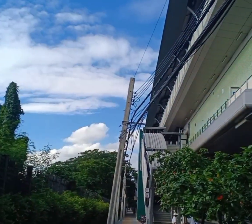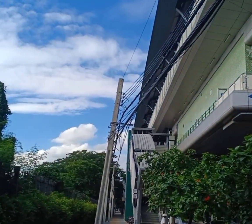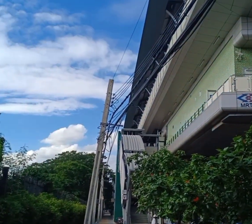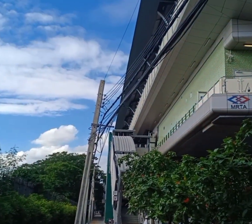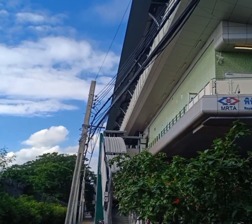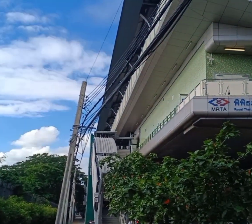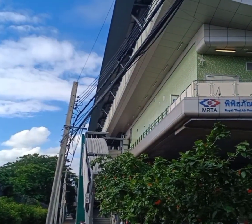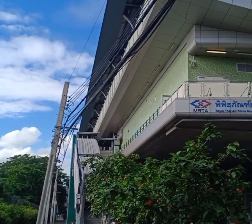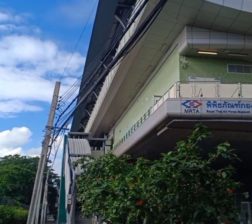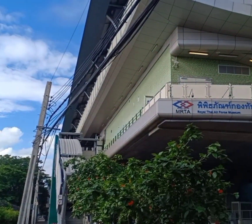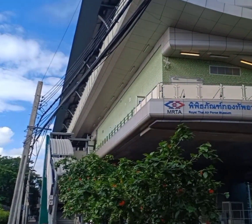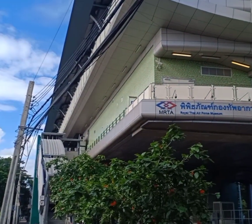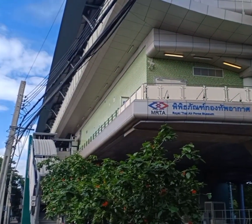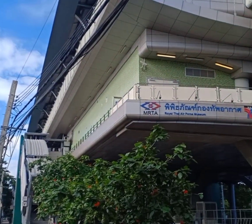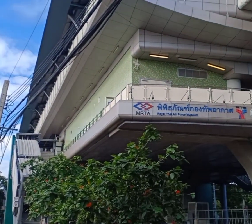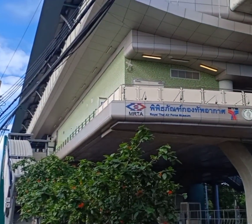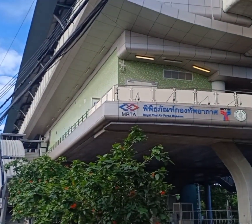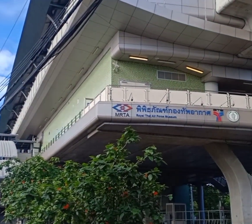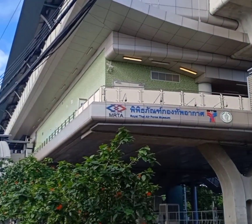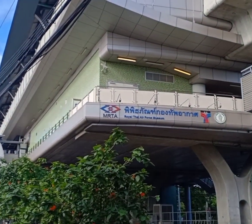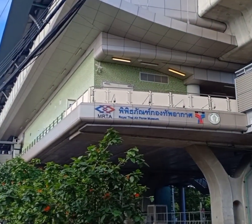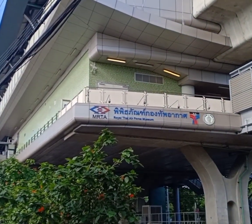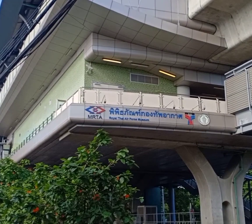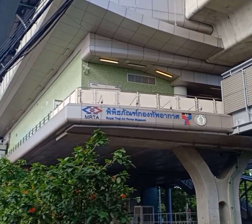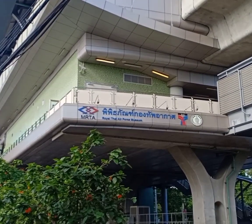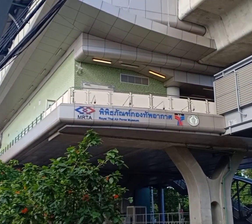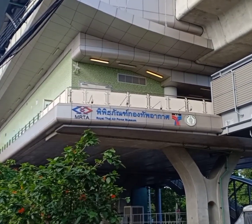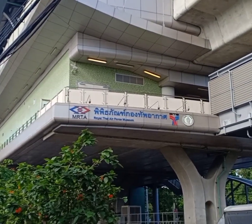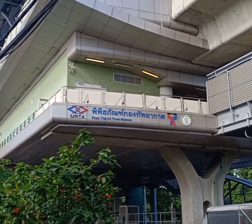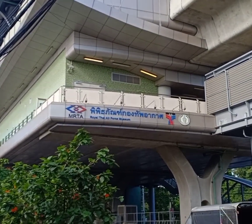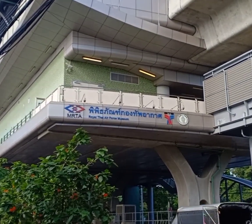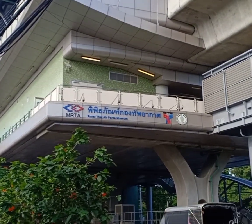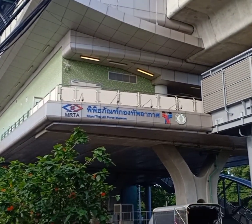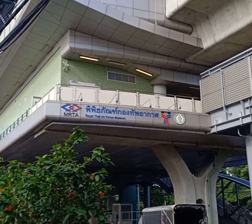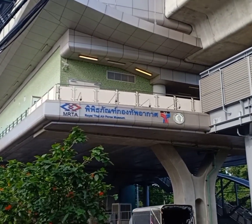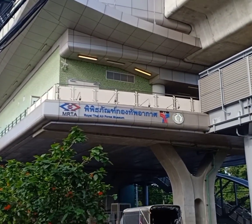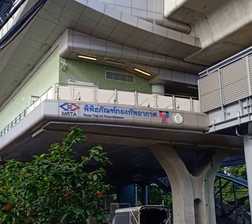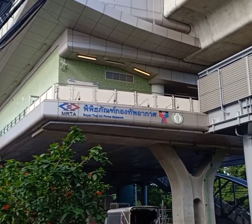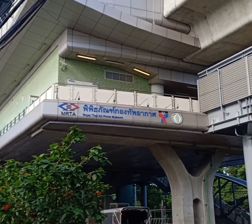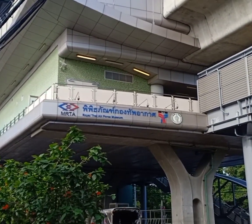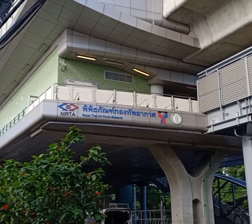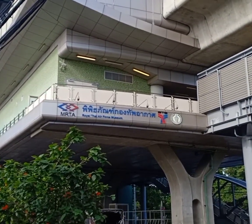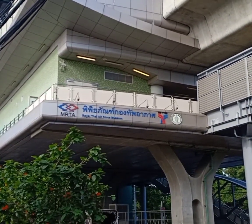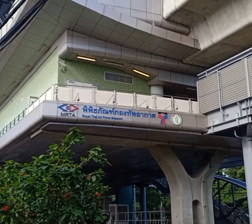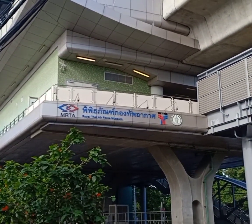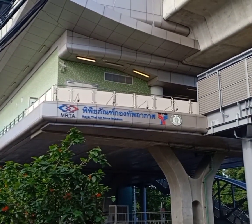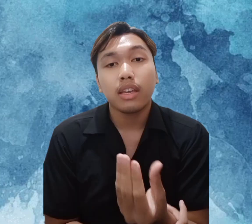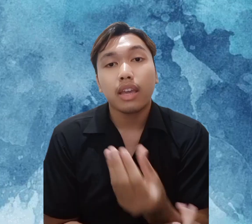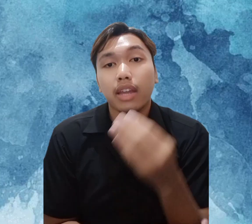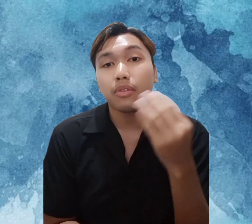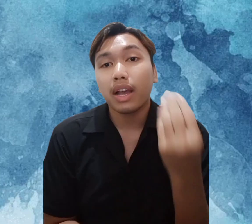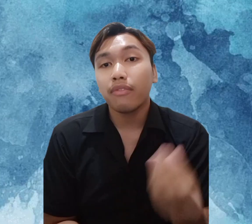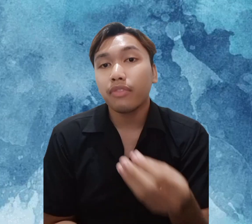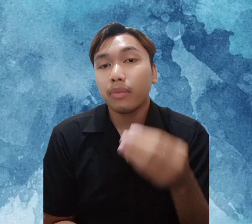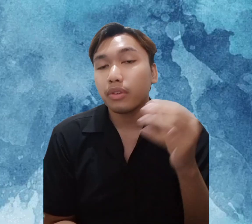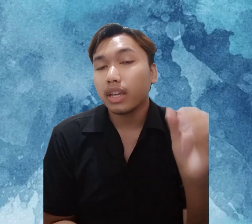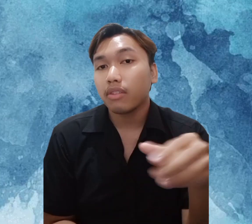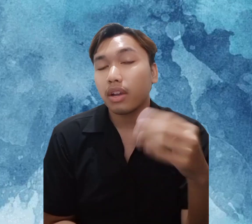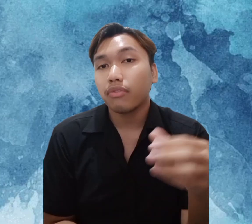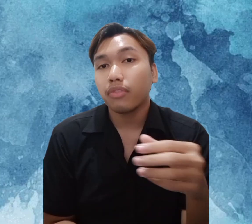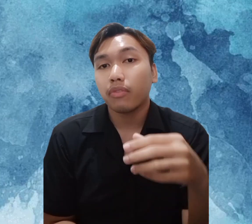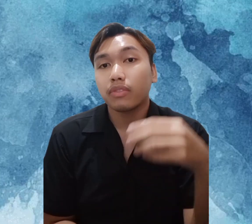train because this station to cross up to museum and because it say the green station and you come from